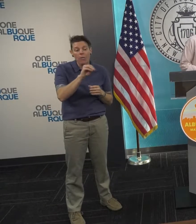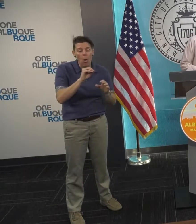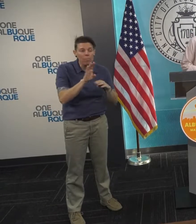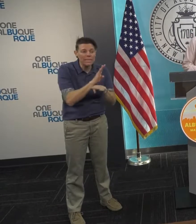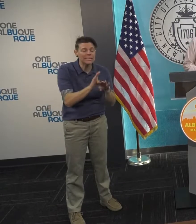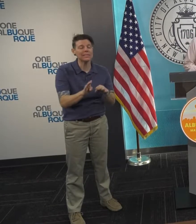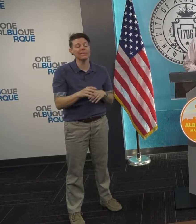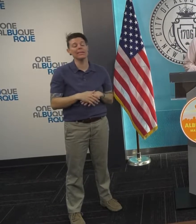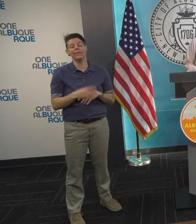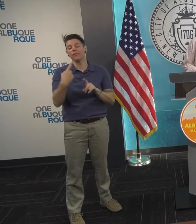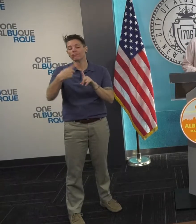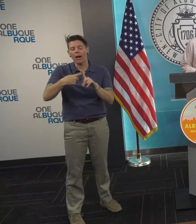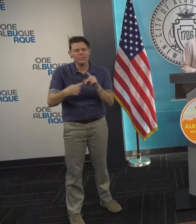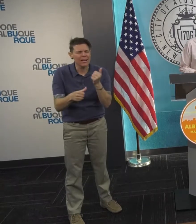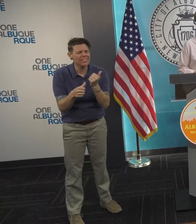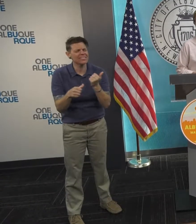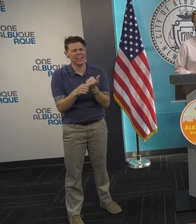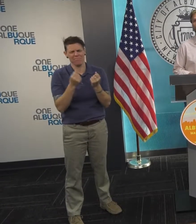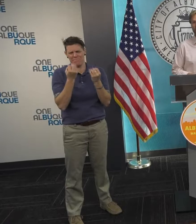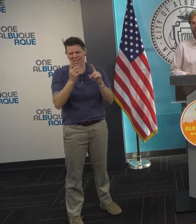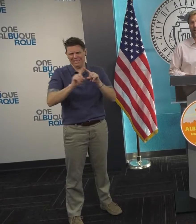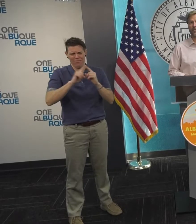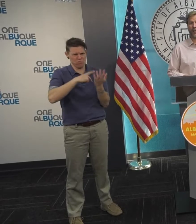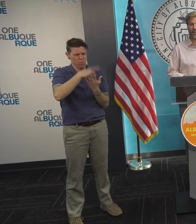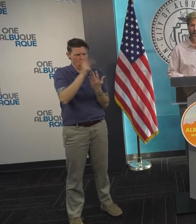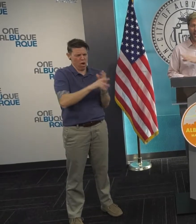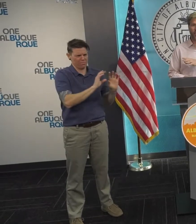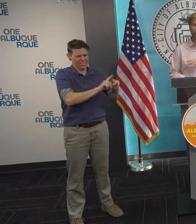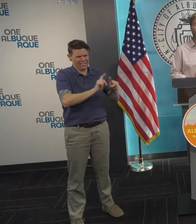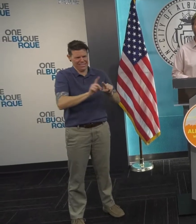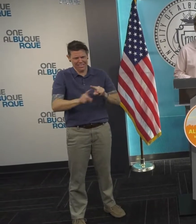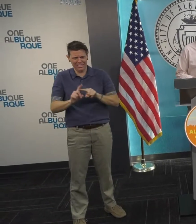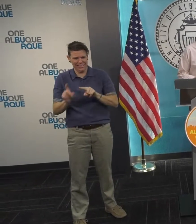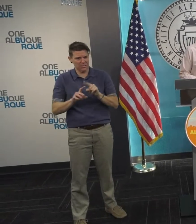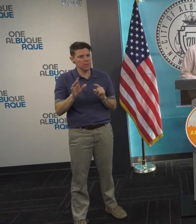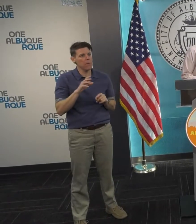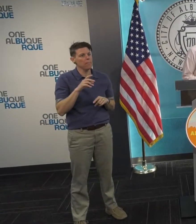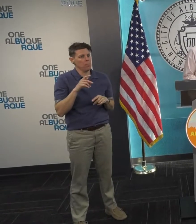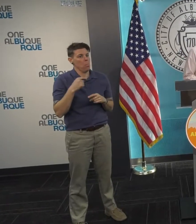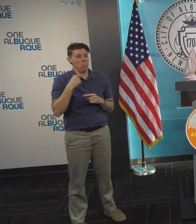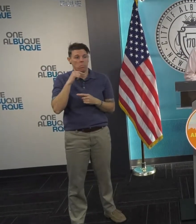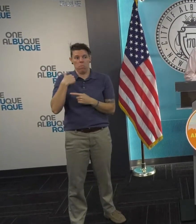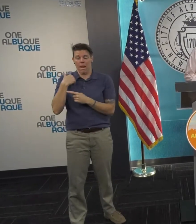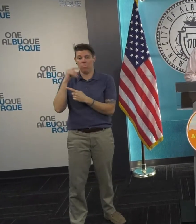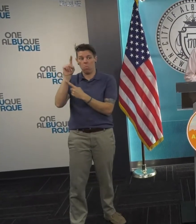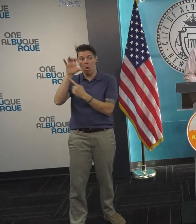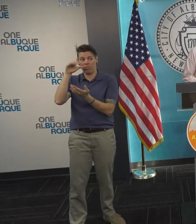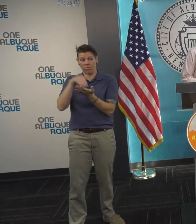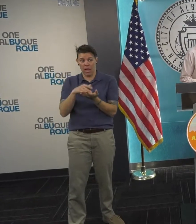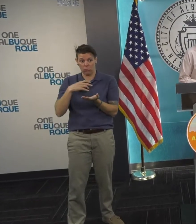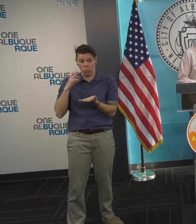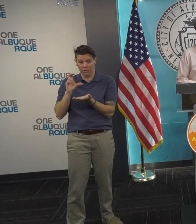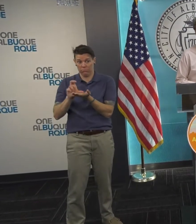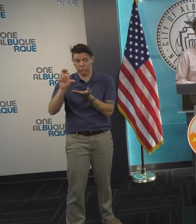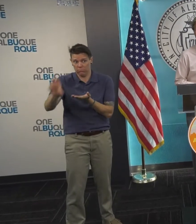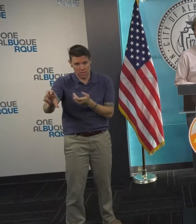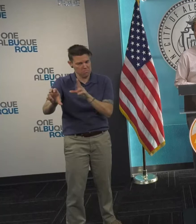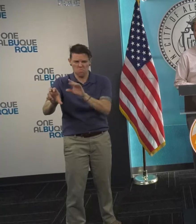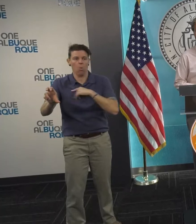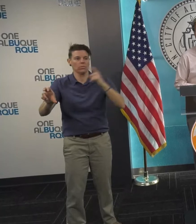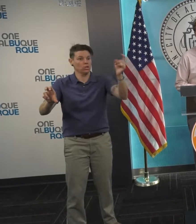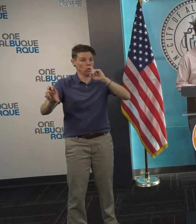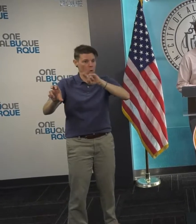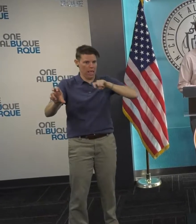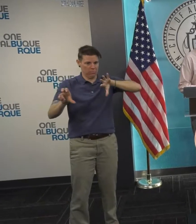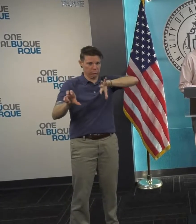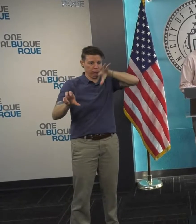does not include the 100,000 that the One Albuquerque fund put into these programs. So this is just from folks online donating and sending